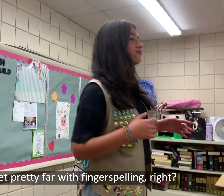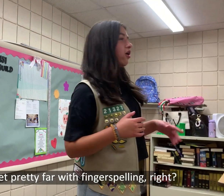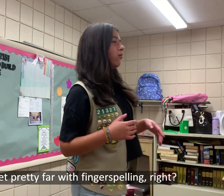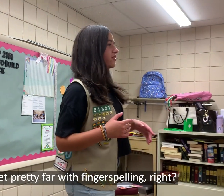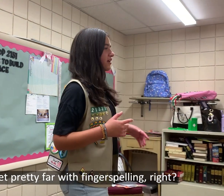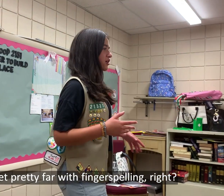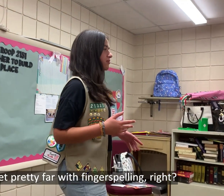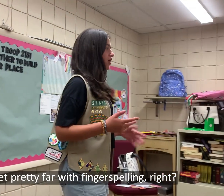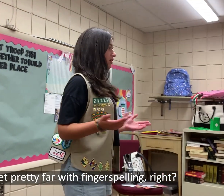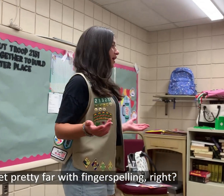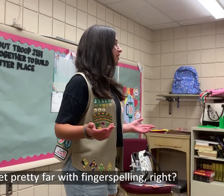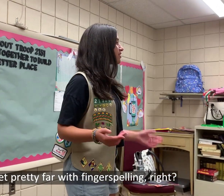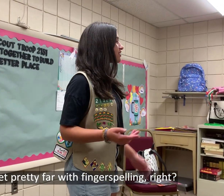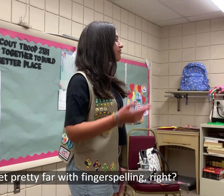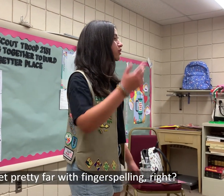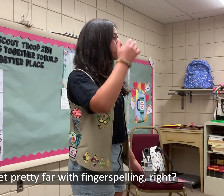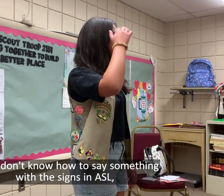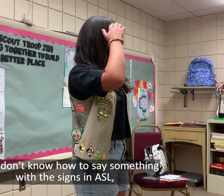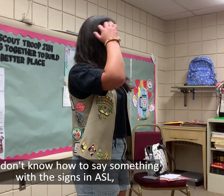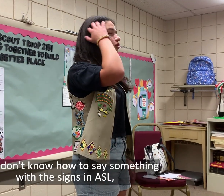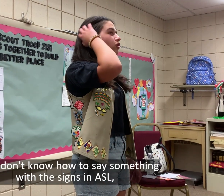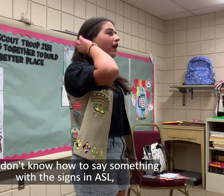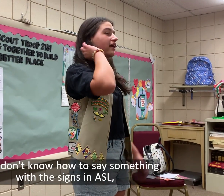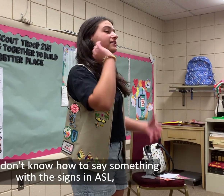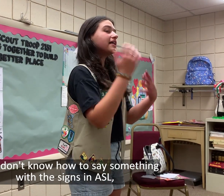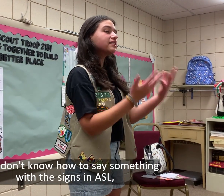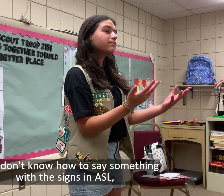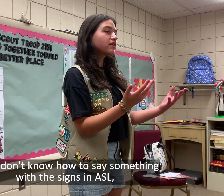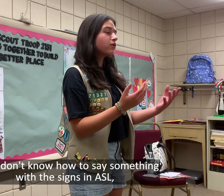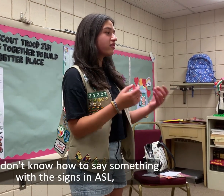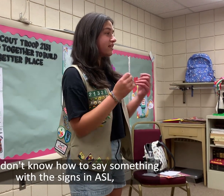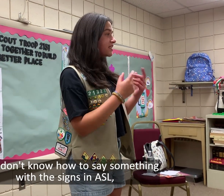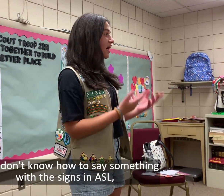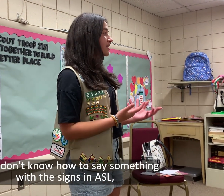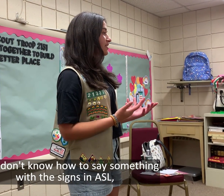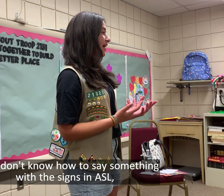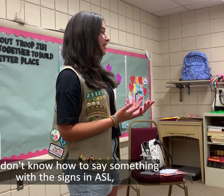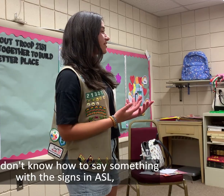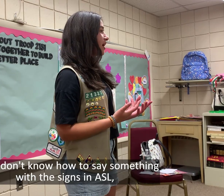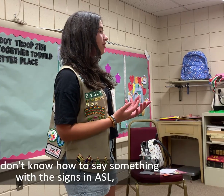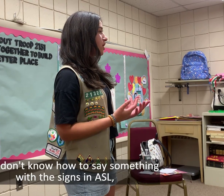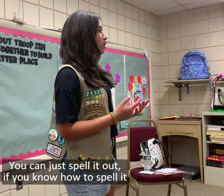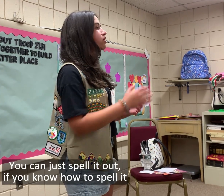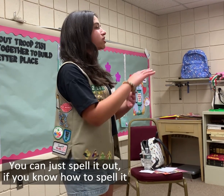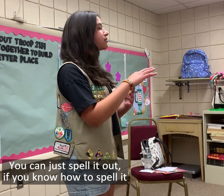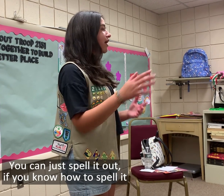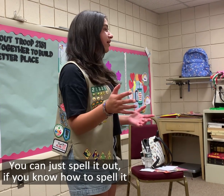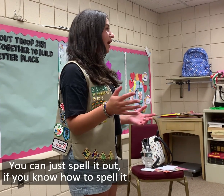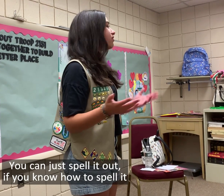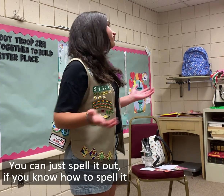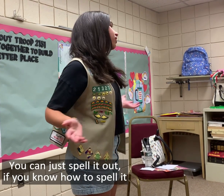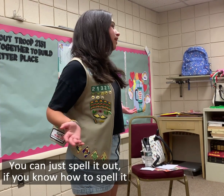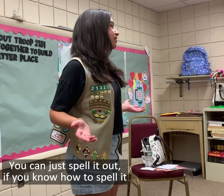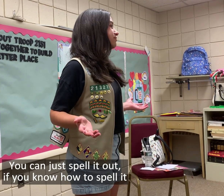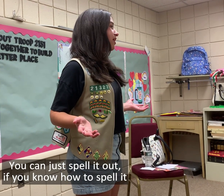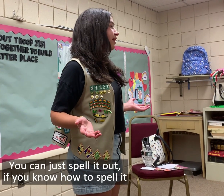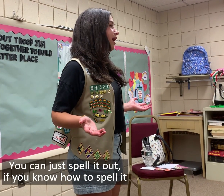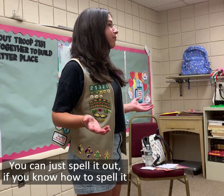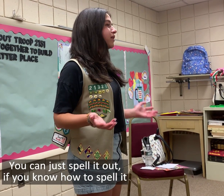far with fingerspelling, right? Because if you don't know how to say something with the signs in ASL, you can just spell it out if you know how to spell it out.